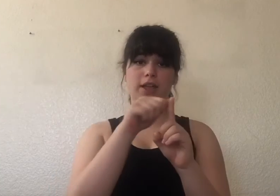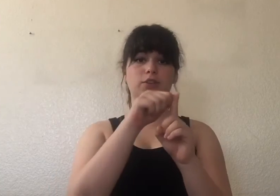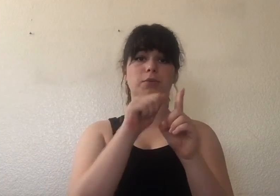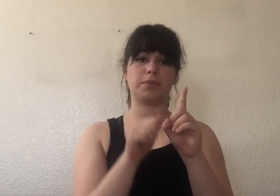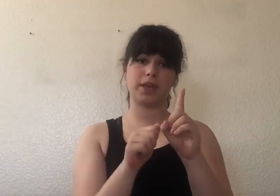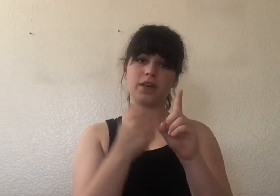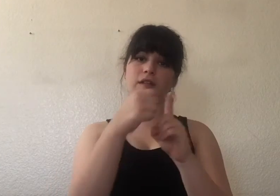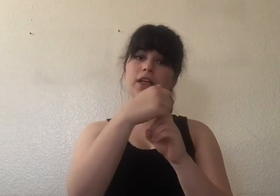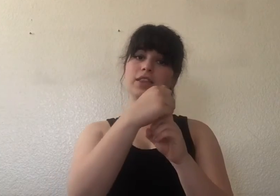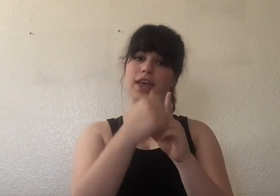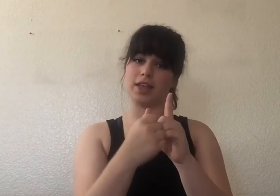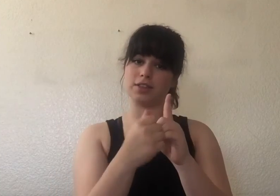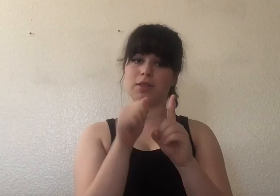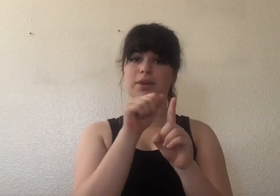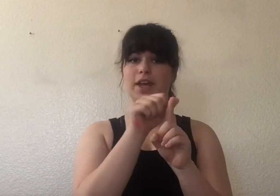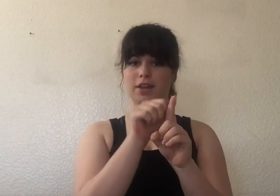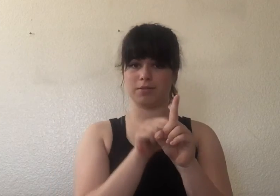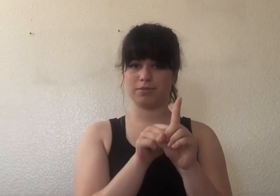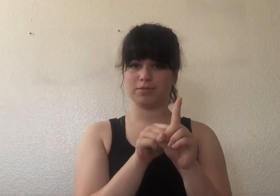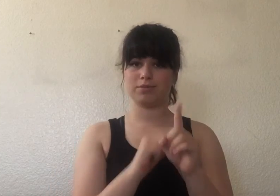to peel the ends of the banana.